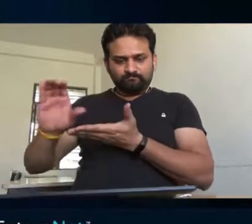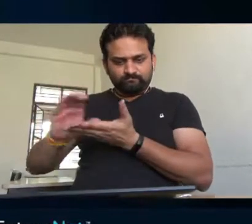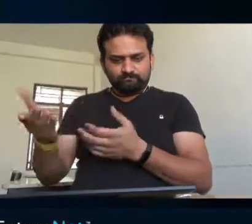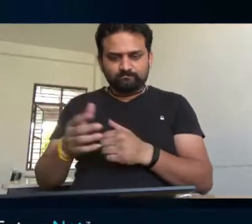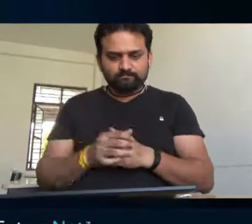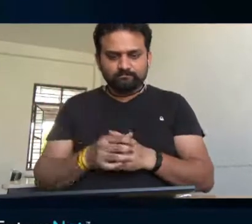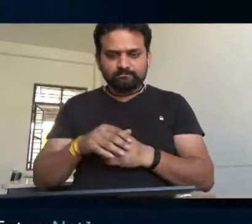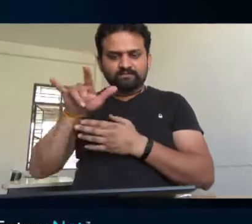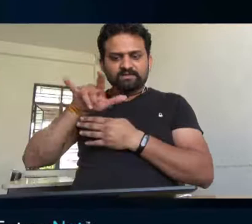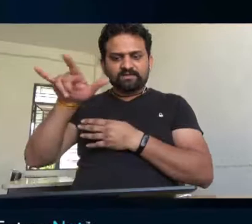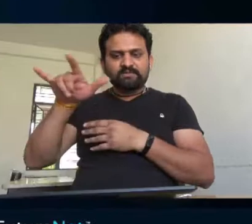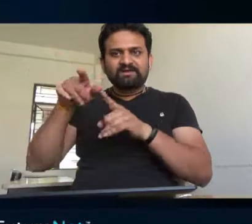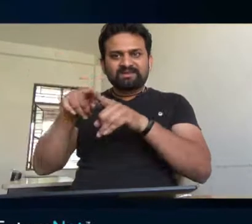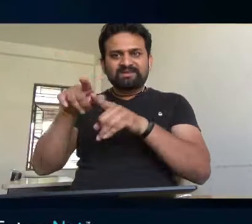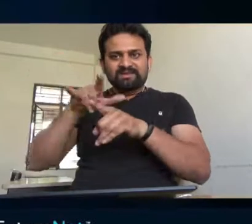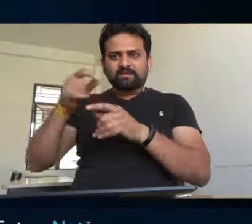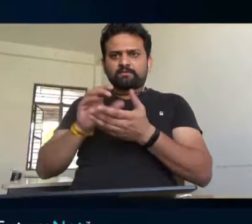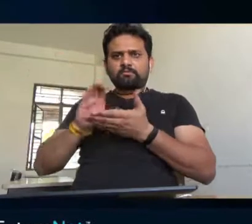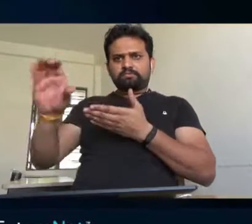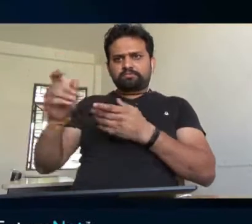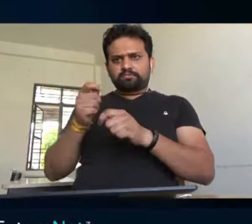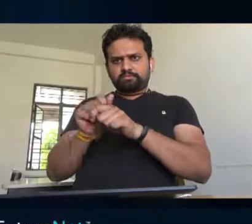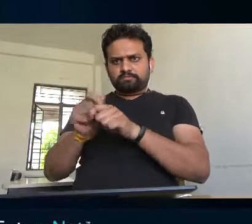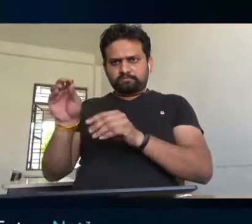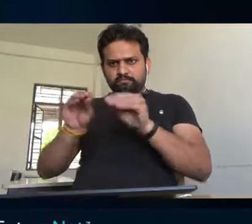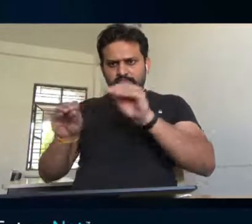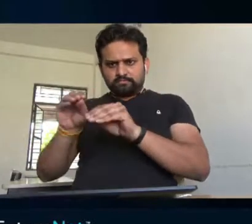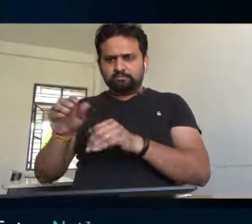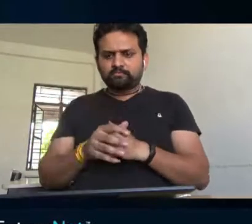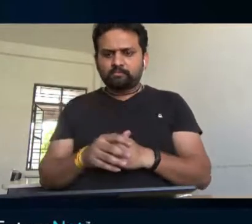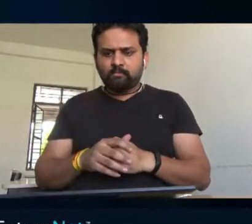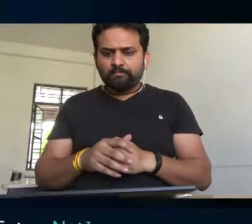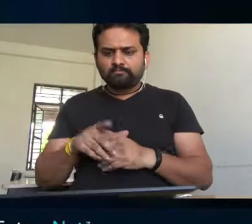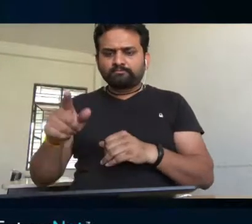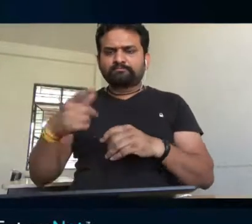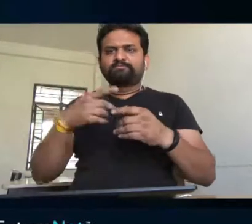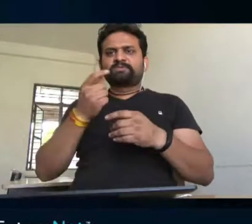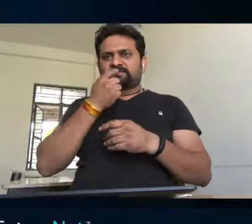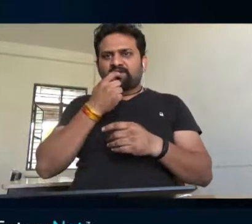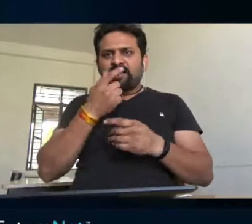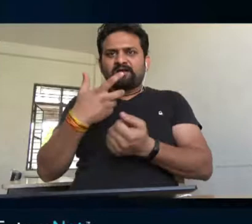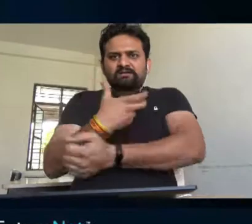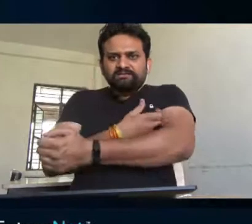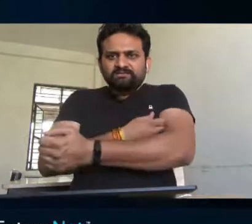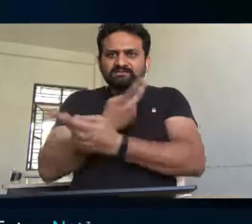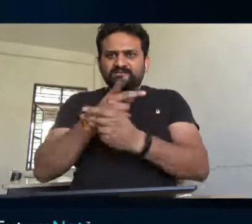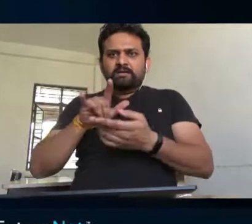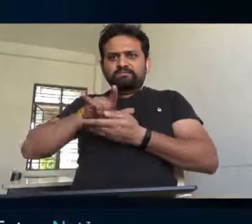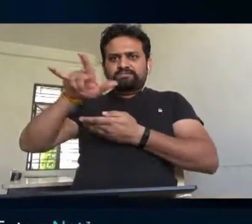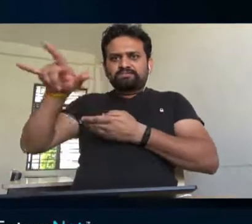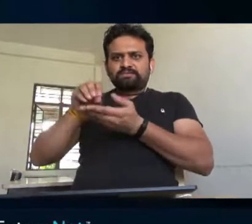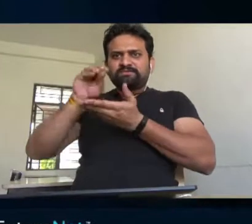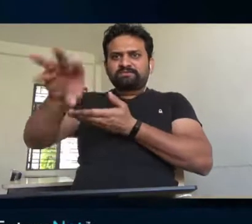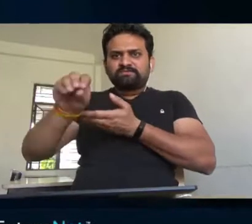but we can do that, we can help him. We have here Michał, and we pay Michał for his equipment.